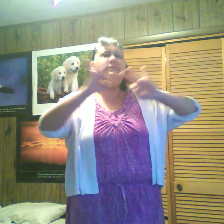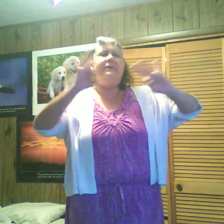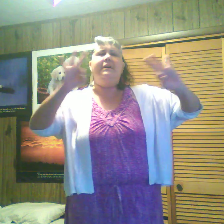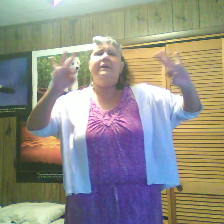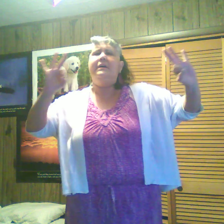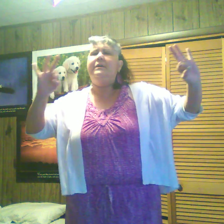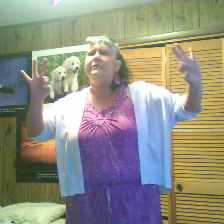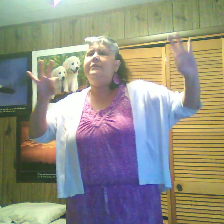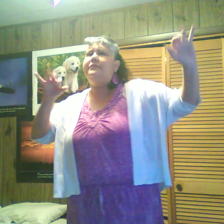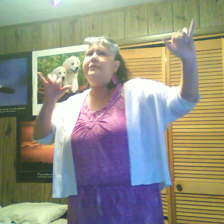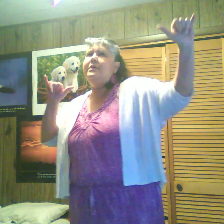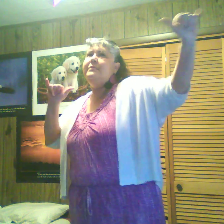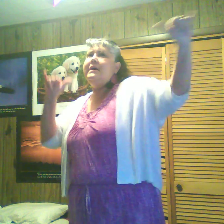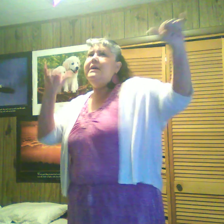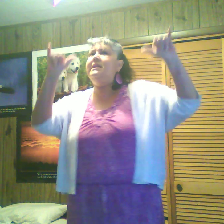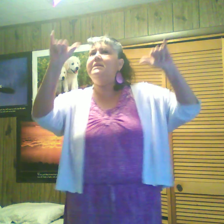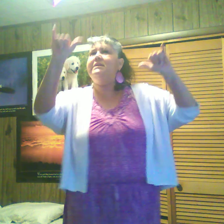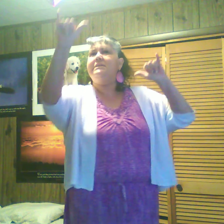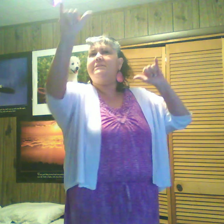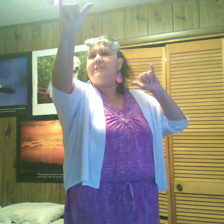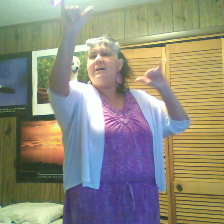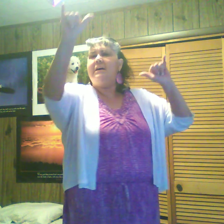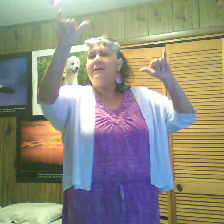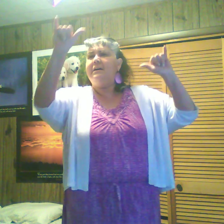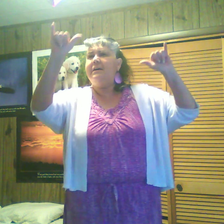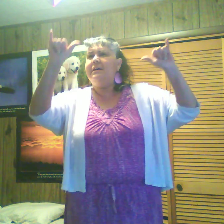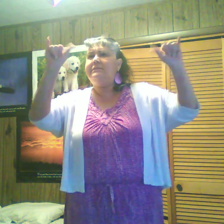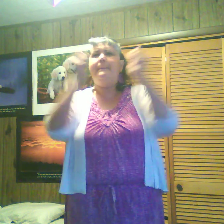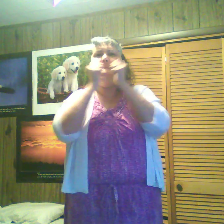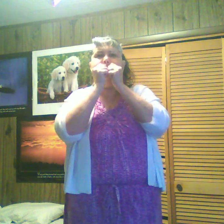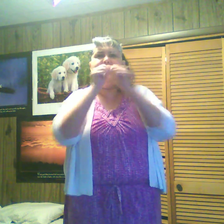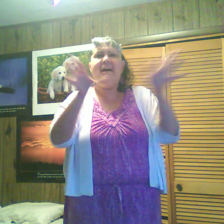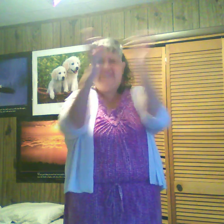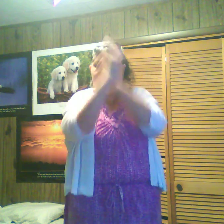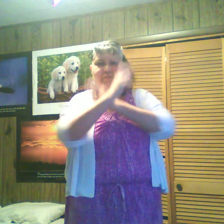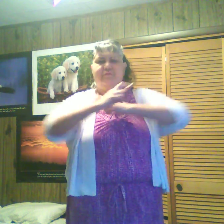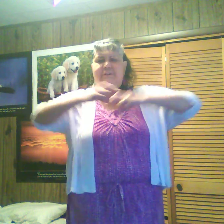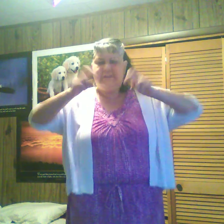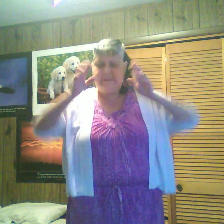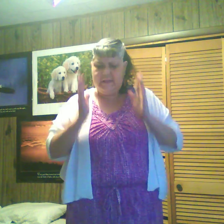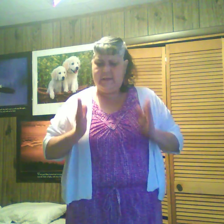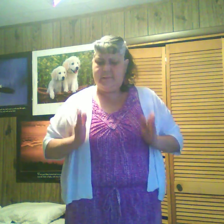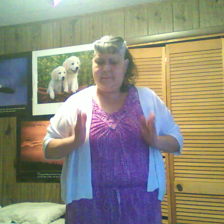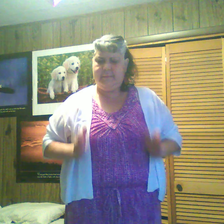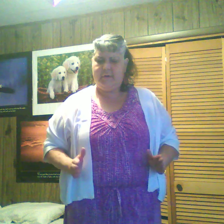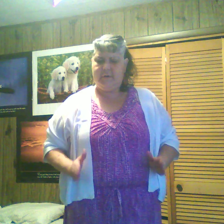from a blessed house, blessed Redeemer,